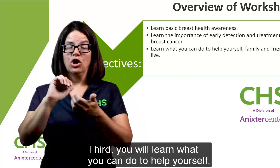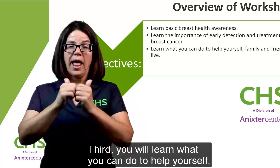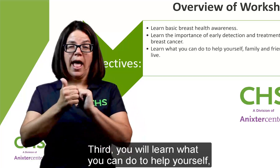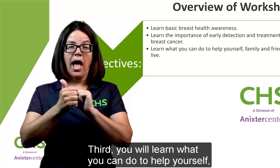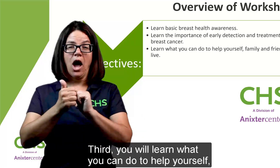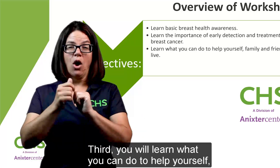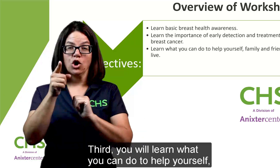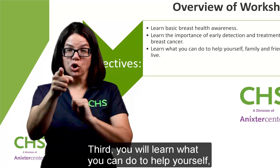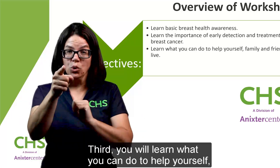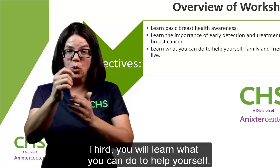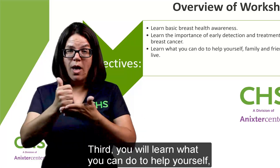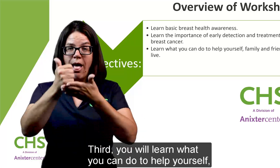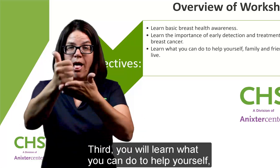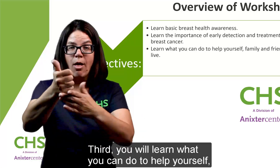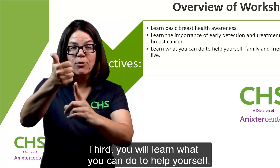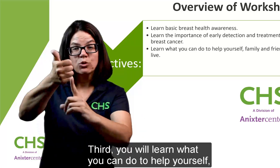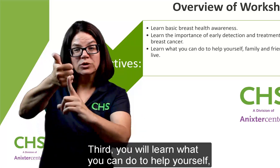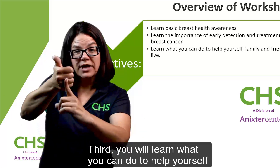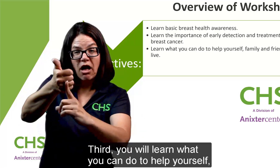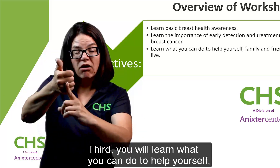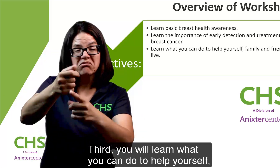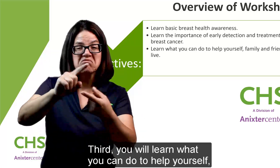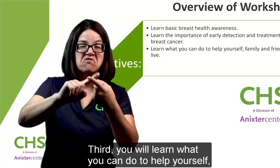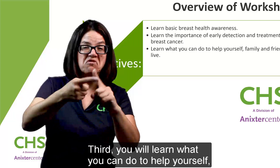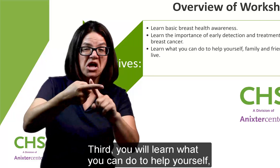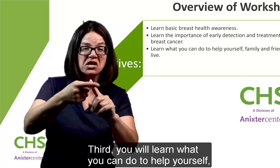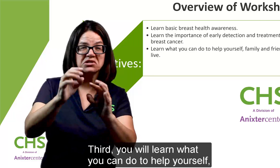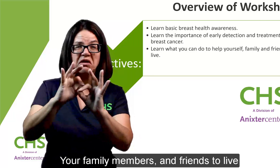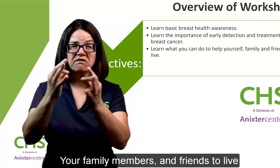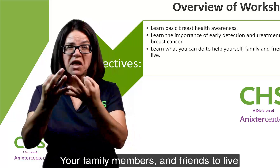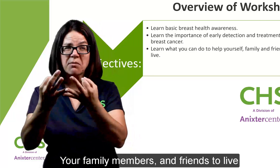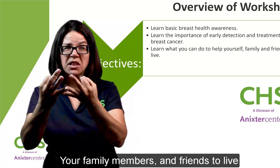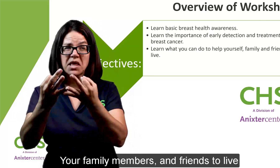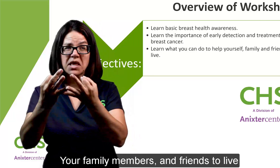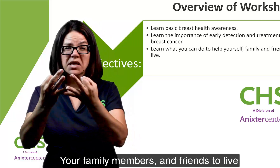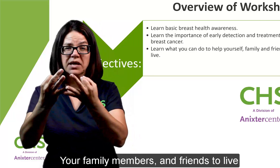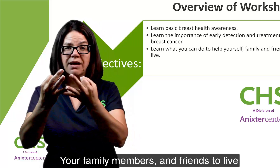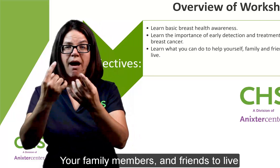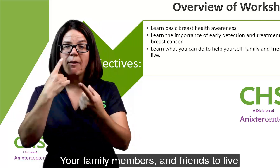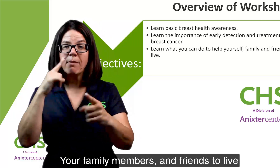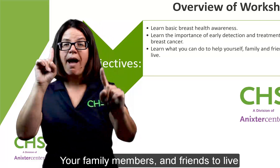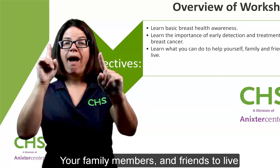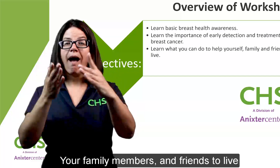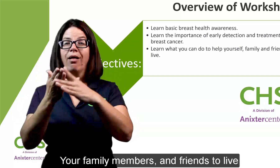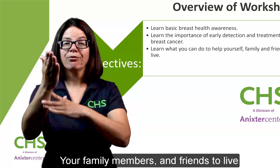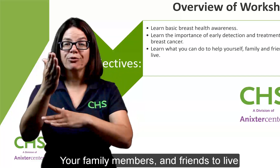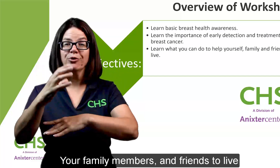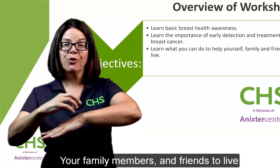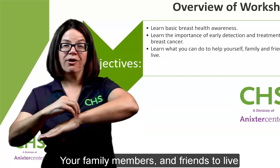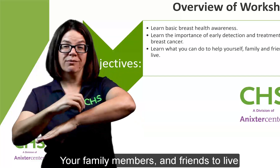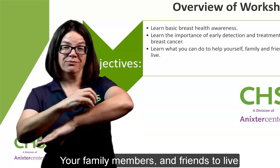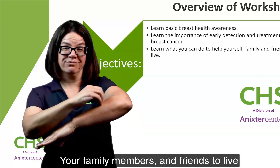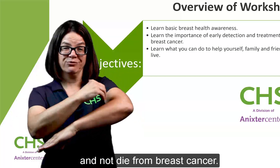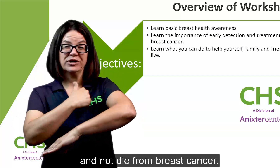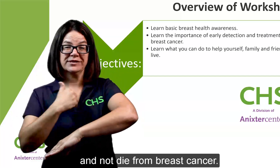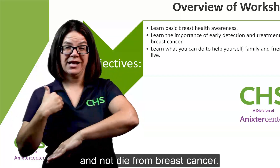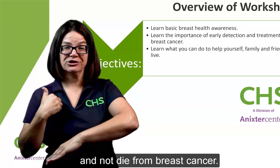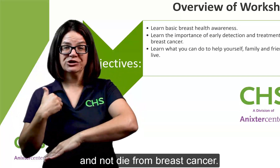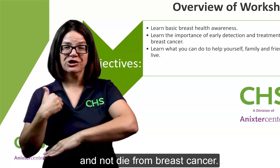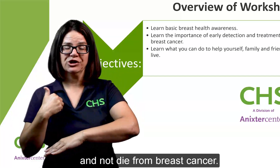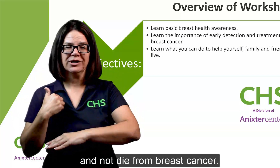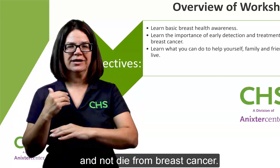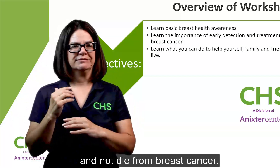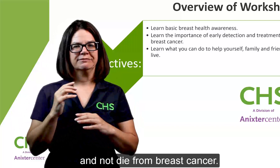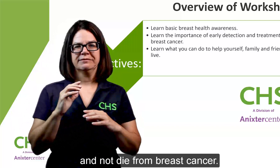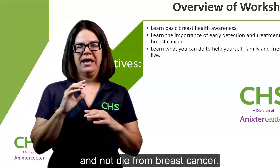Third, you will learn what you can do to help yourself, your family members, and friends to live and not